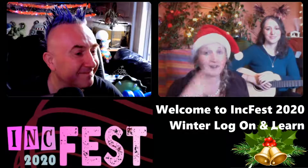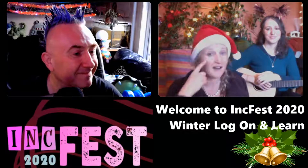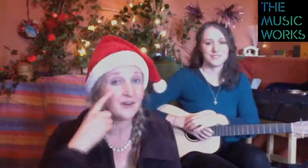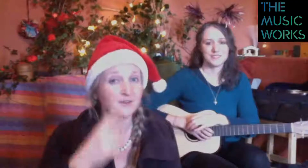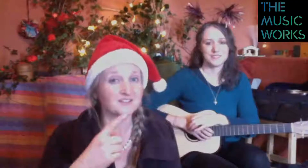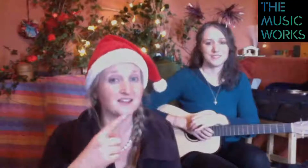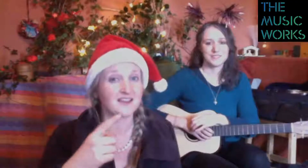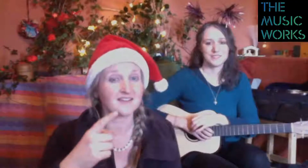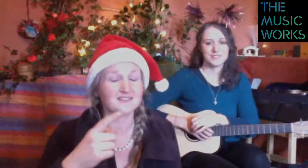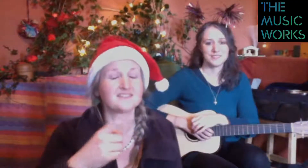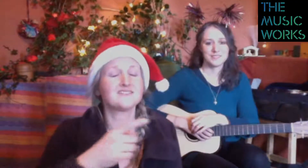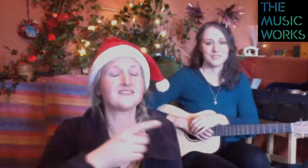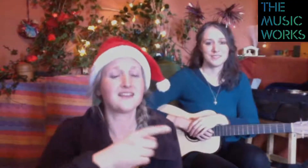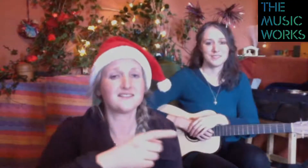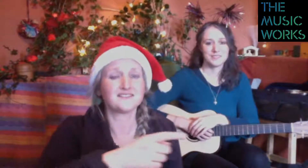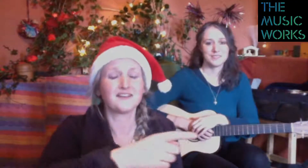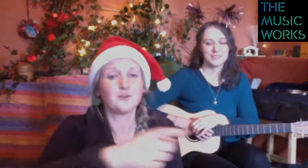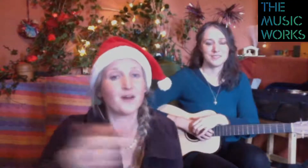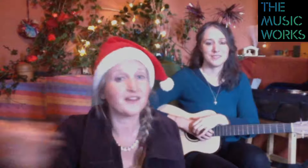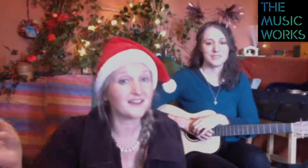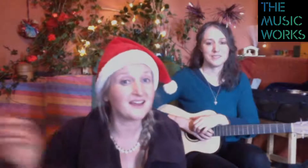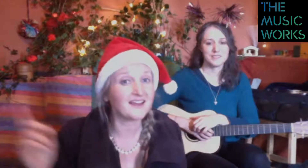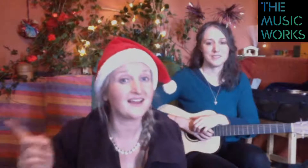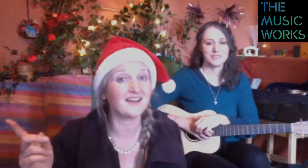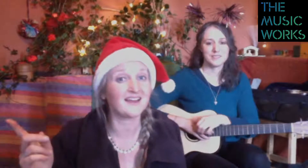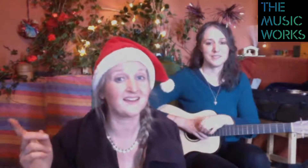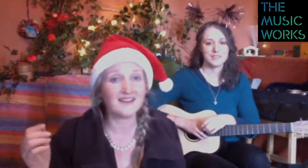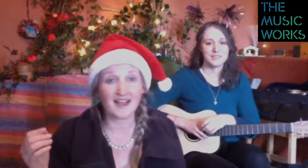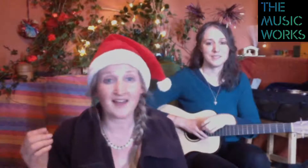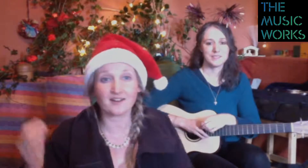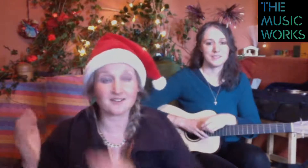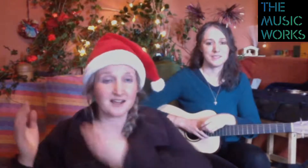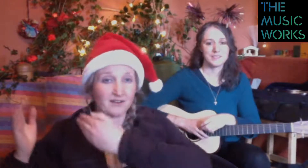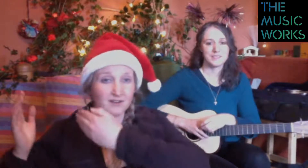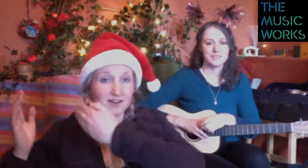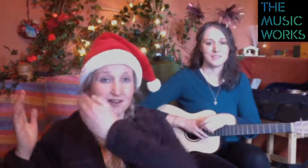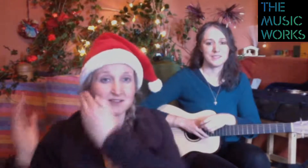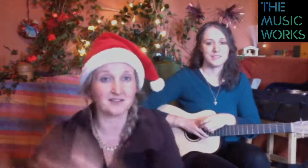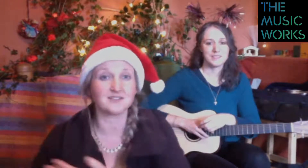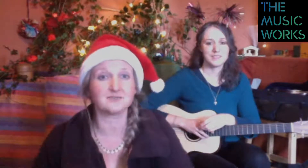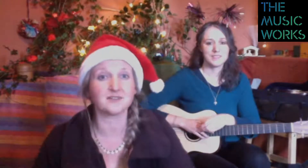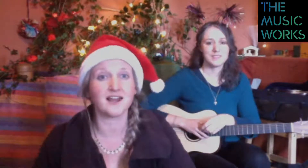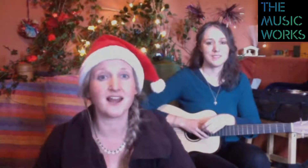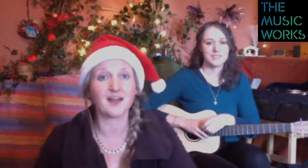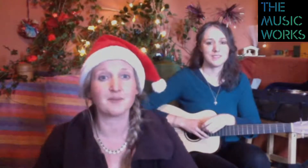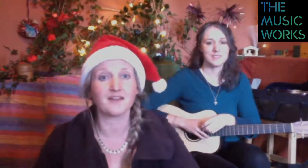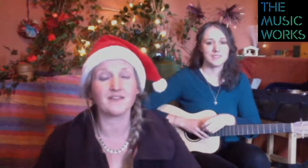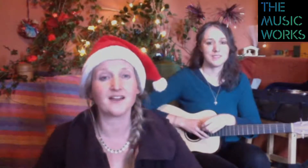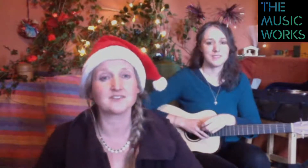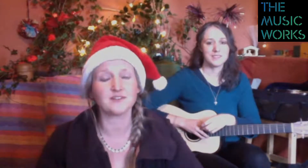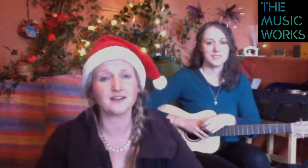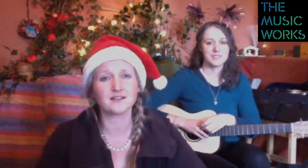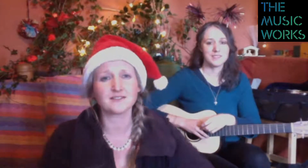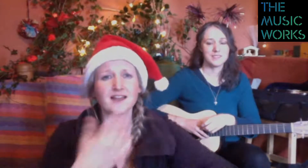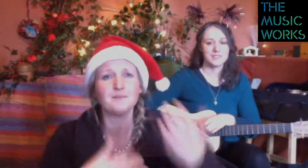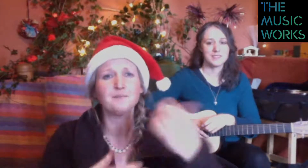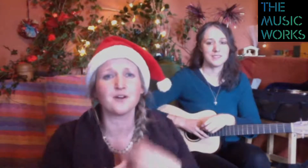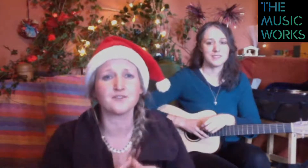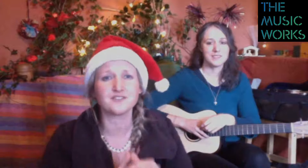cannot see you, but I can hear Lee, and I can tell that Lee is sounding really happy, and that is really nice. That input of seeing